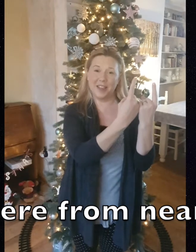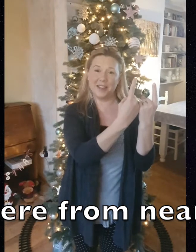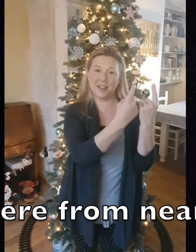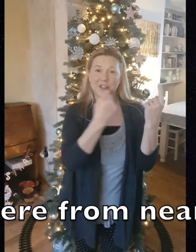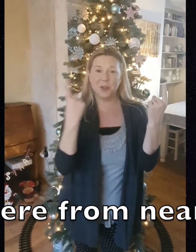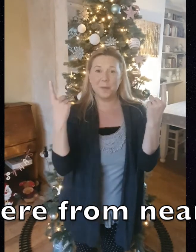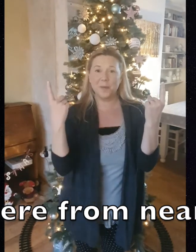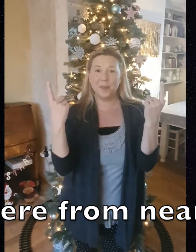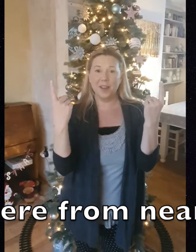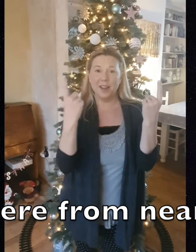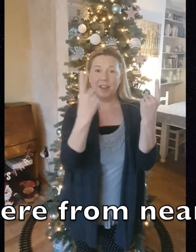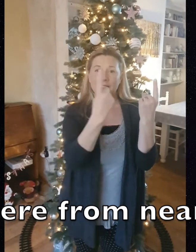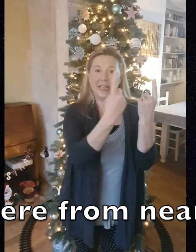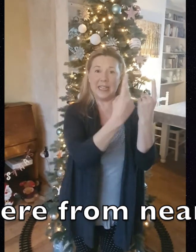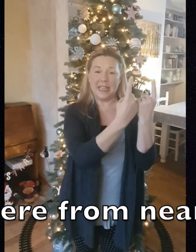touch. Near.